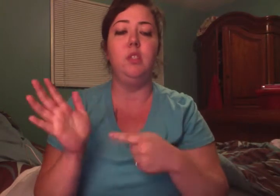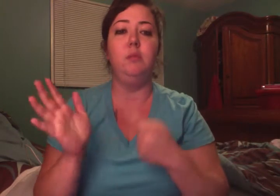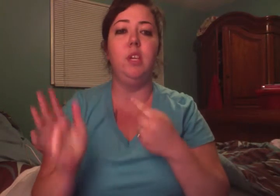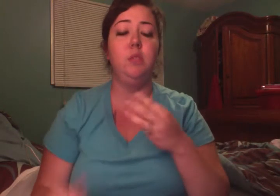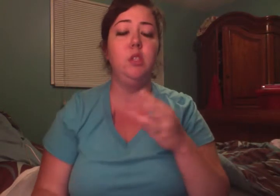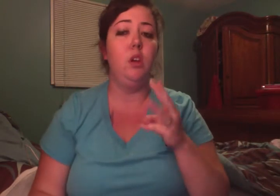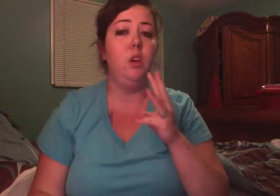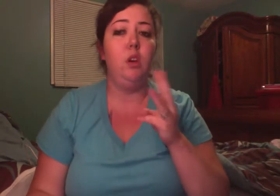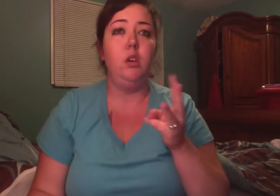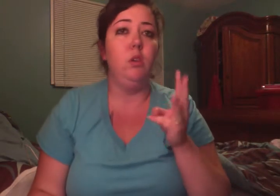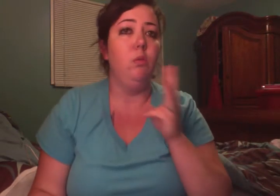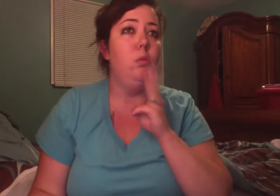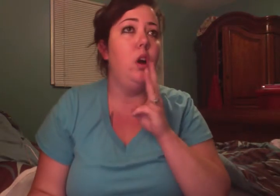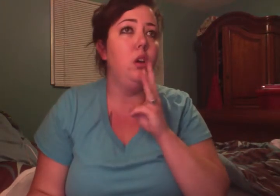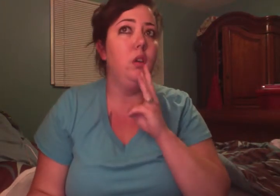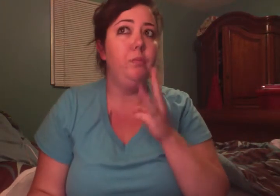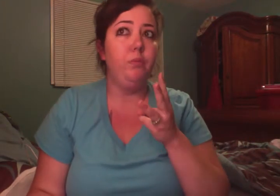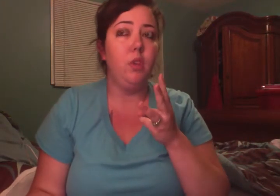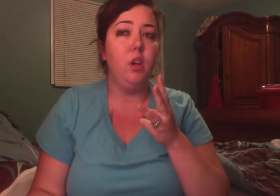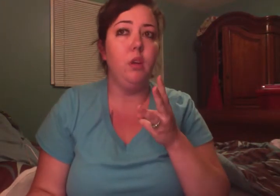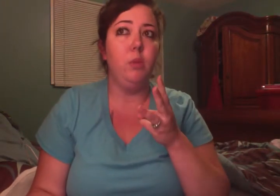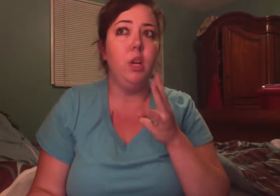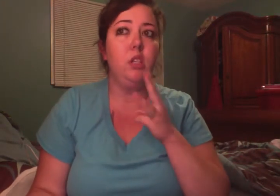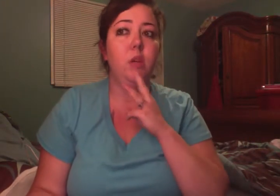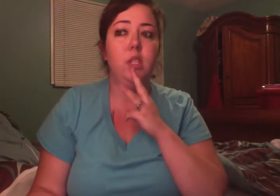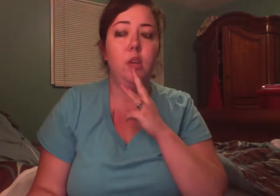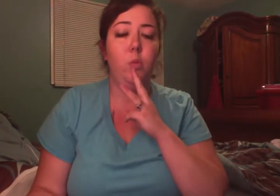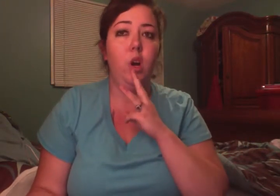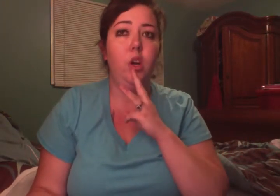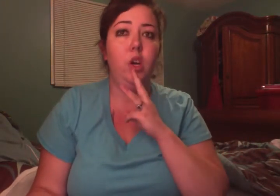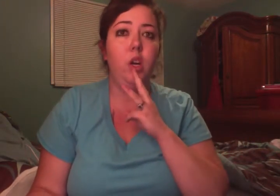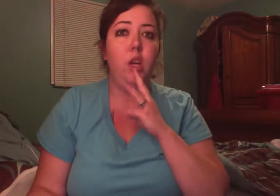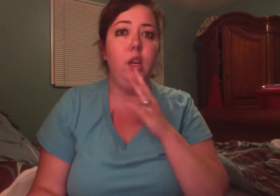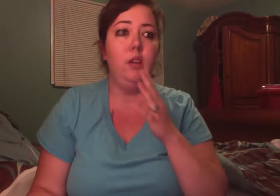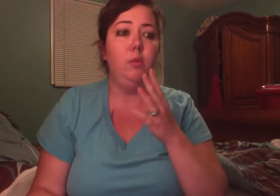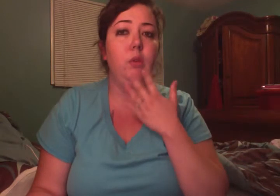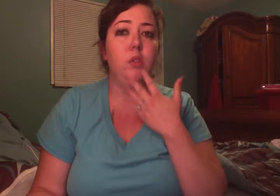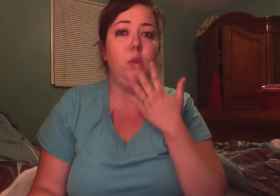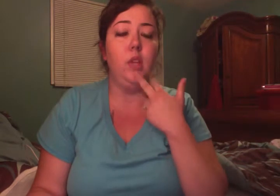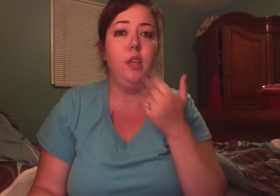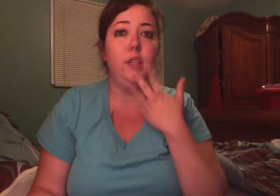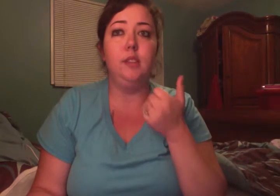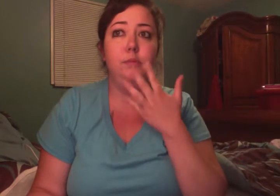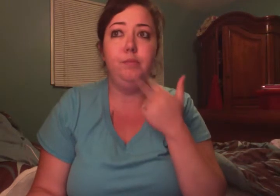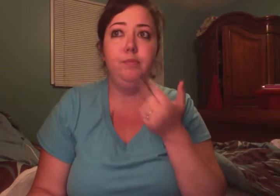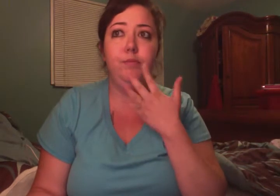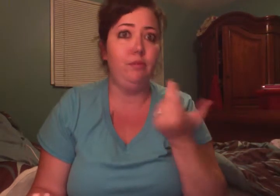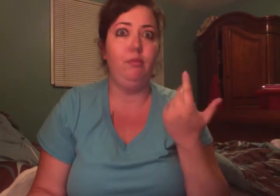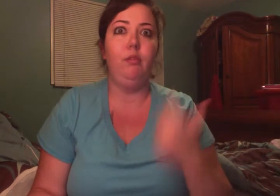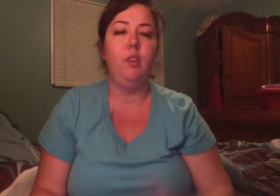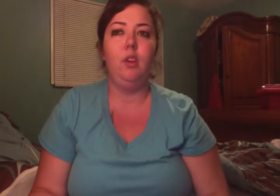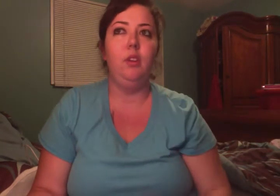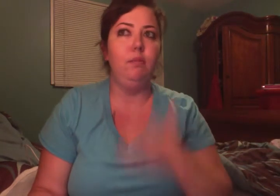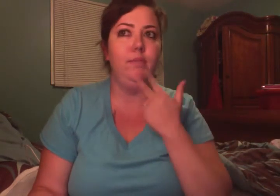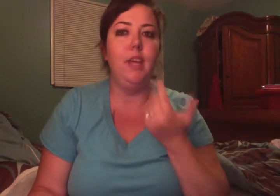sometimes, water, when I taught my son water, he was going like this. That's